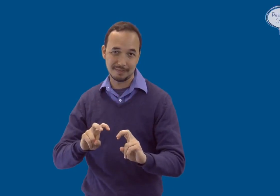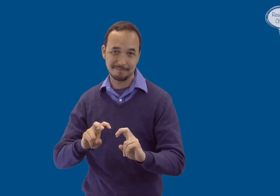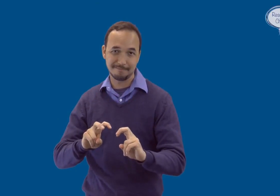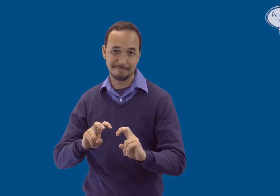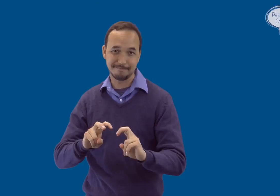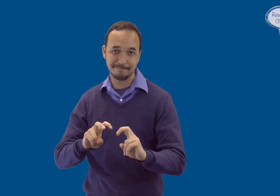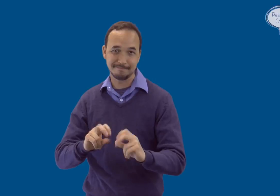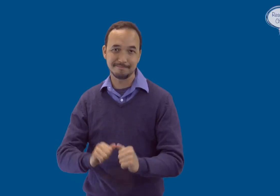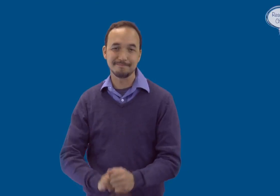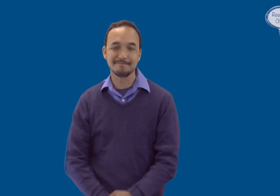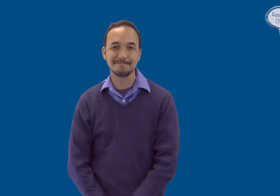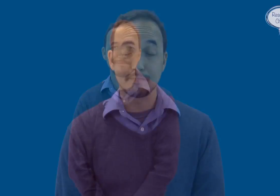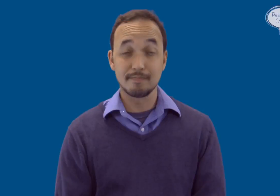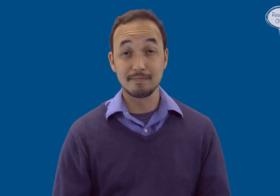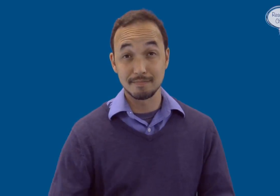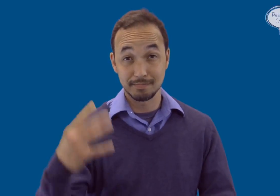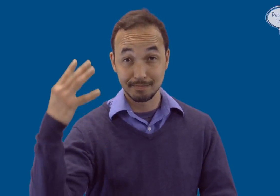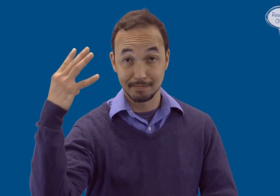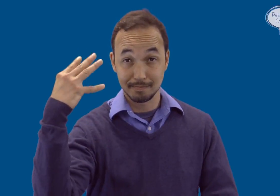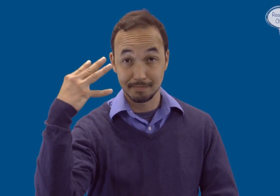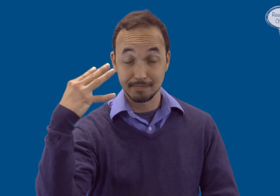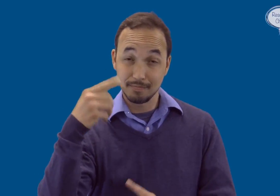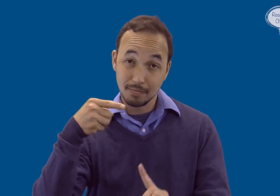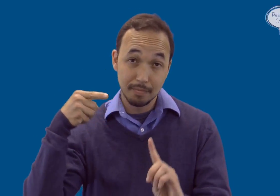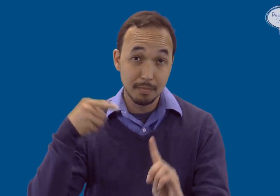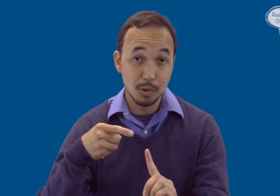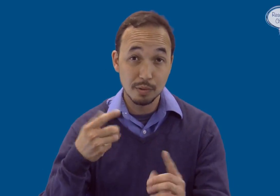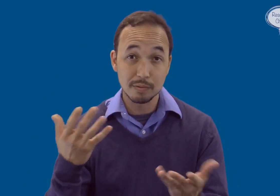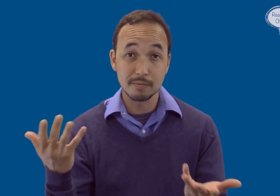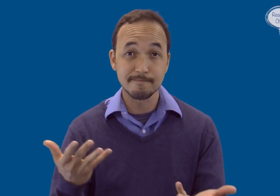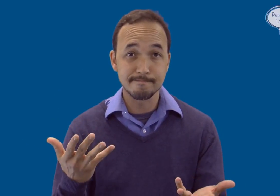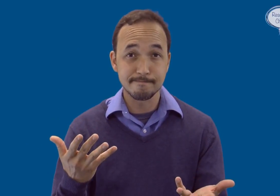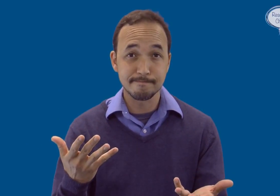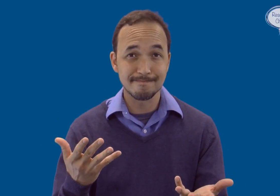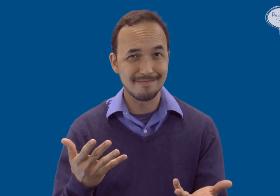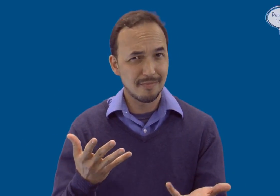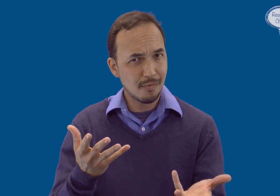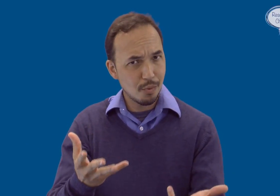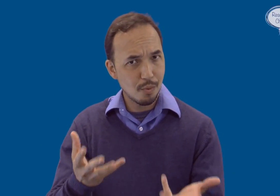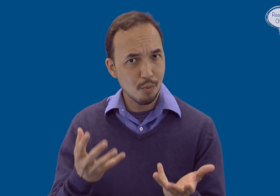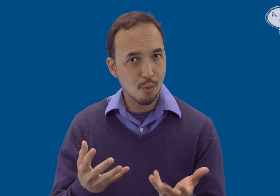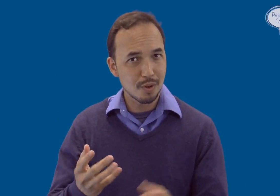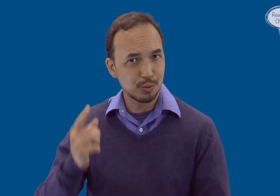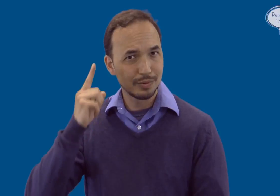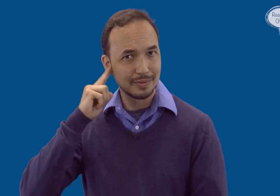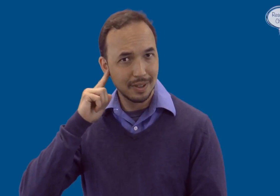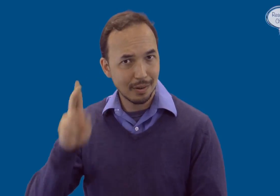have to do more analysis. So the bottom line for today's video is this. If you want to sound